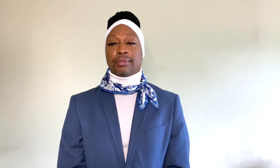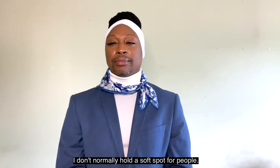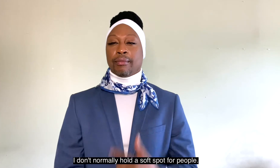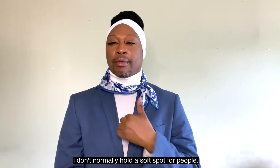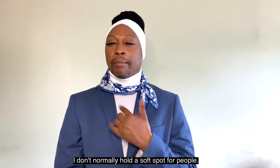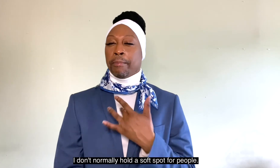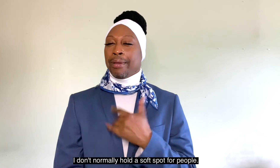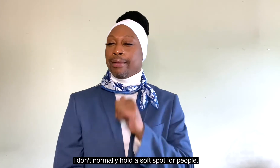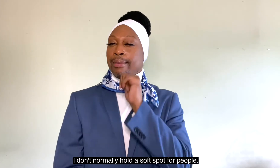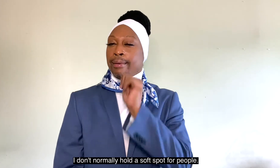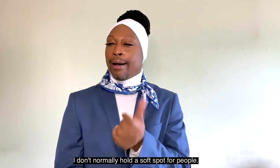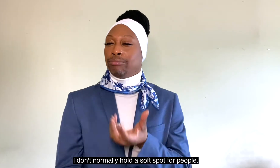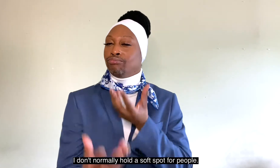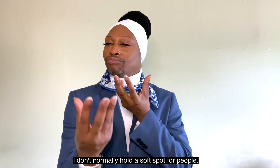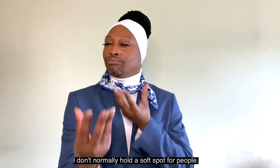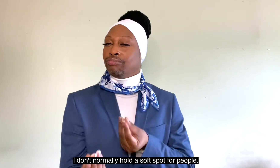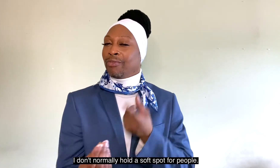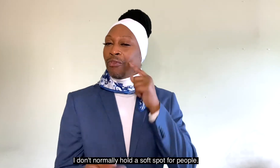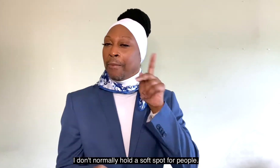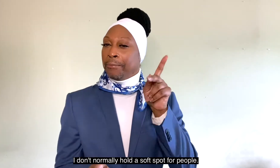I don't normally hold a soft spot for people.